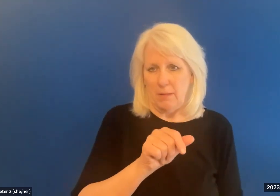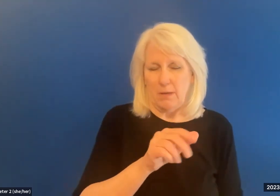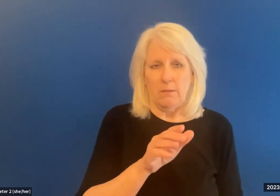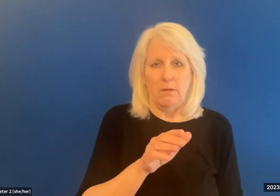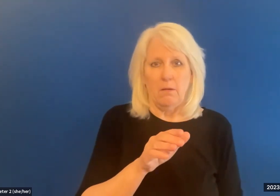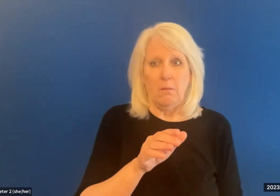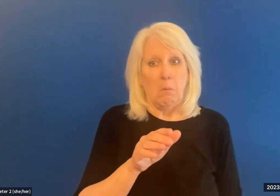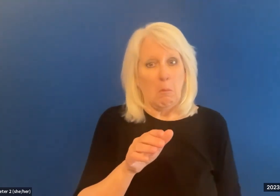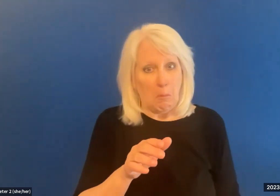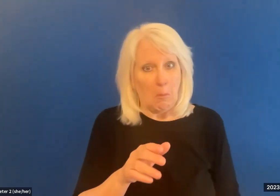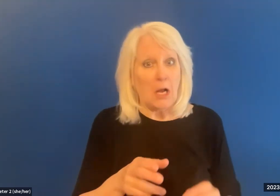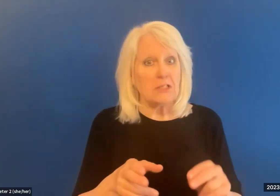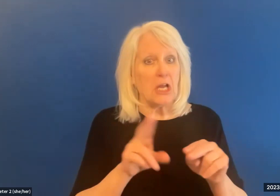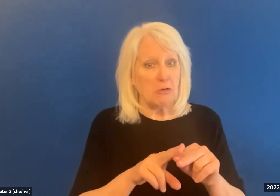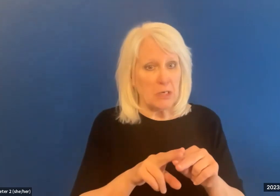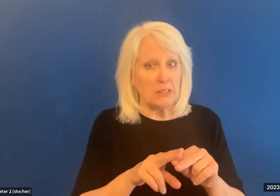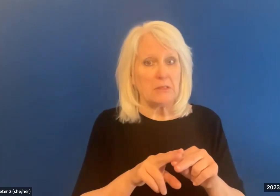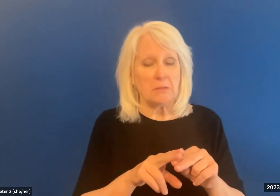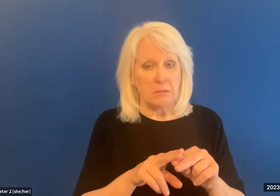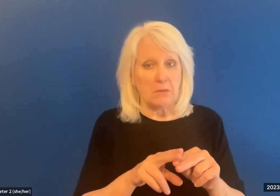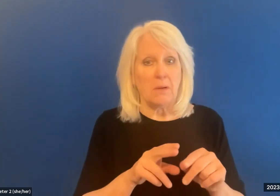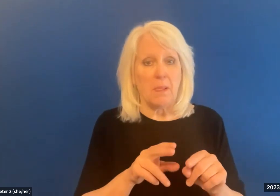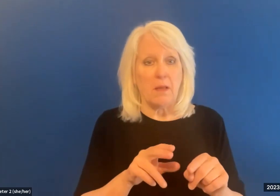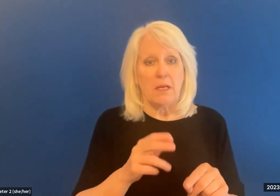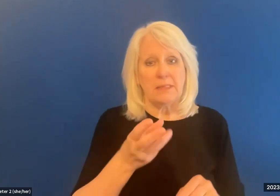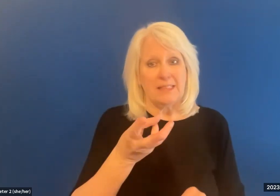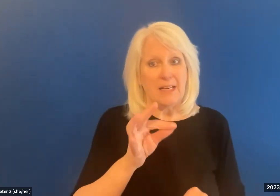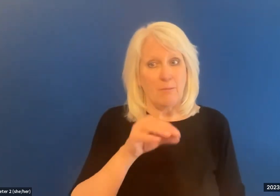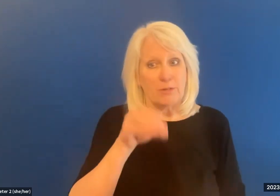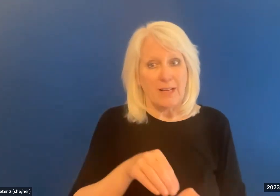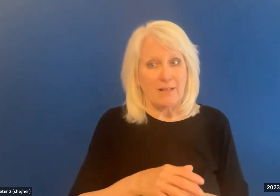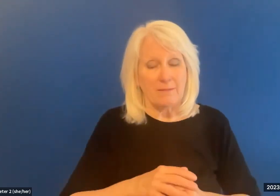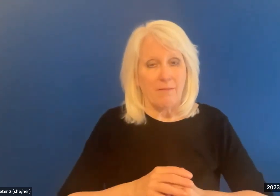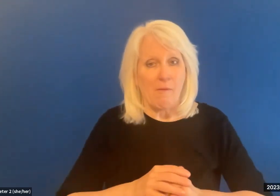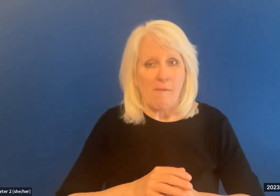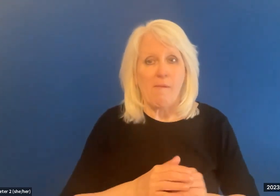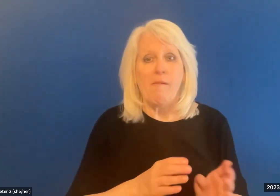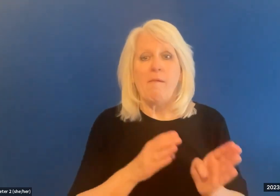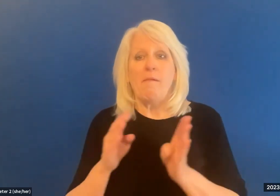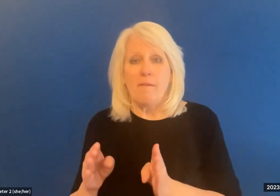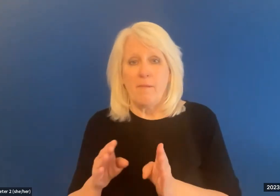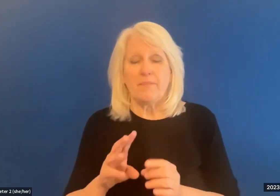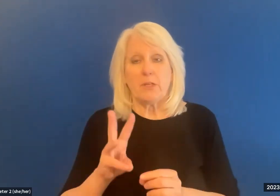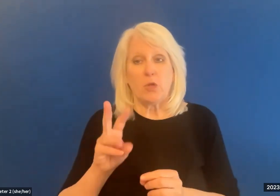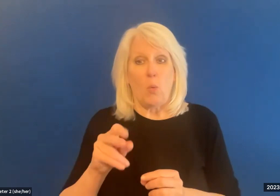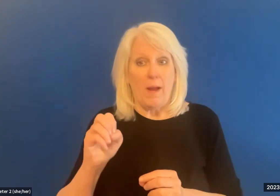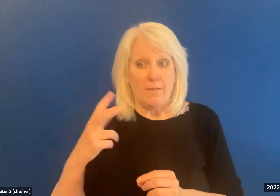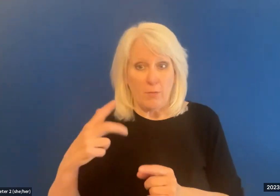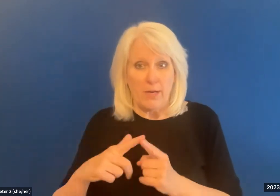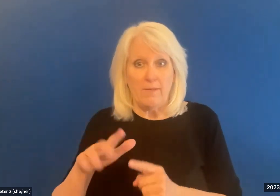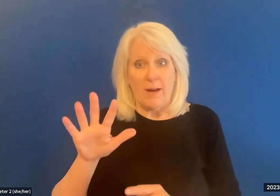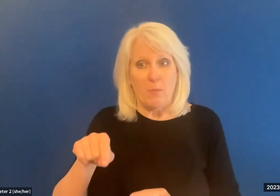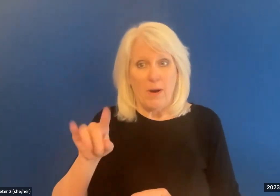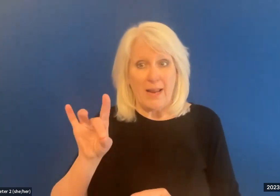relative increase from 2015 to 2019 of 69%. So Wave 3's findings of